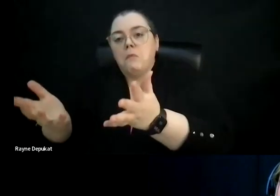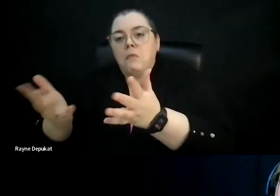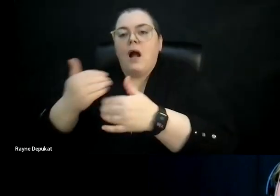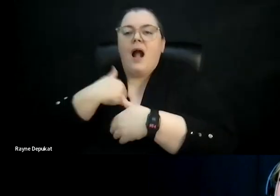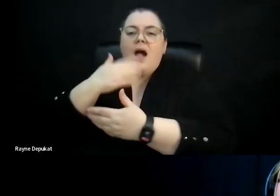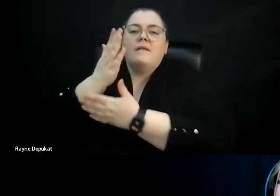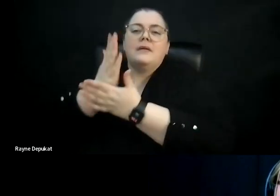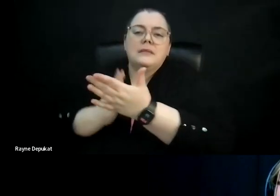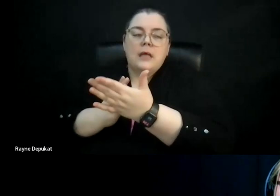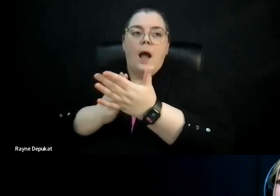If it's a legal situation,